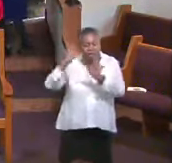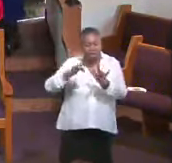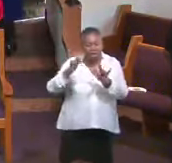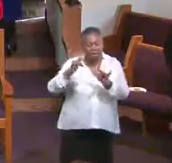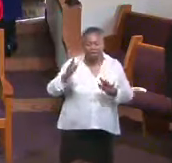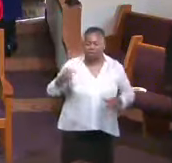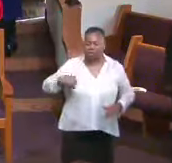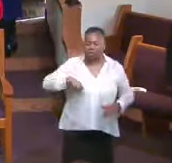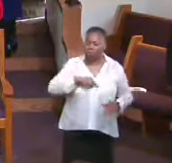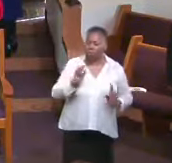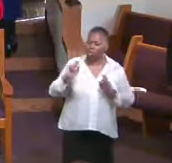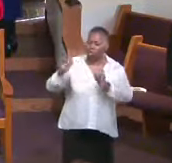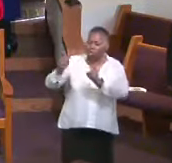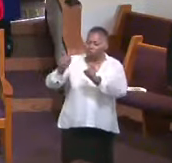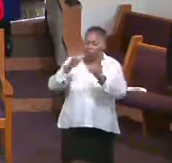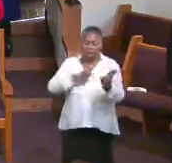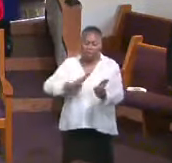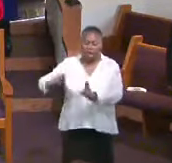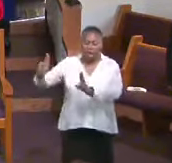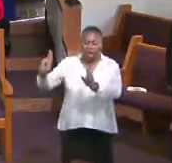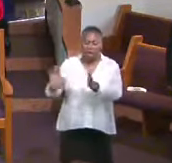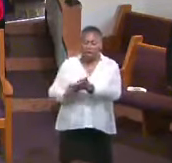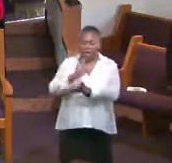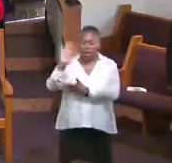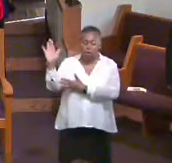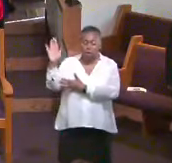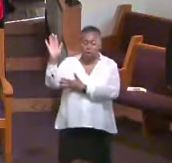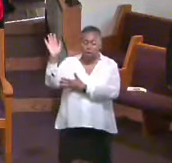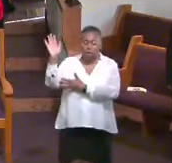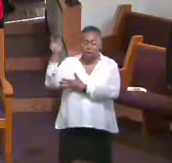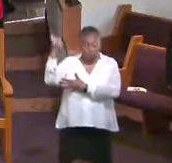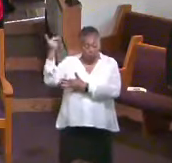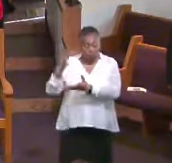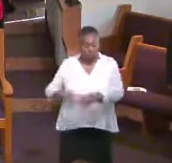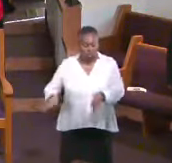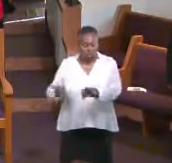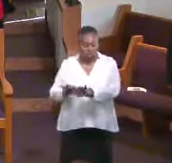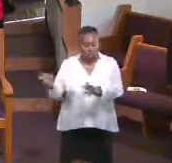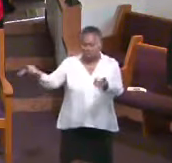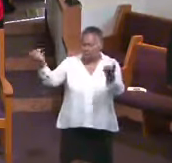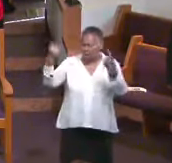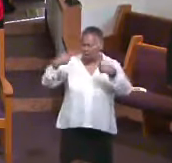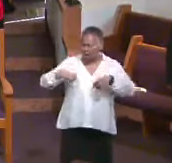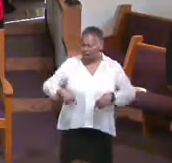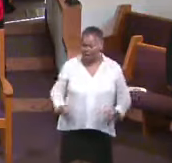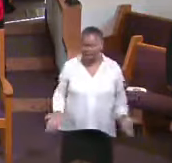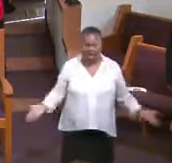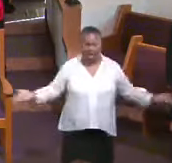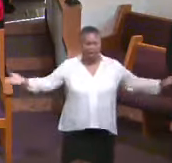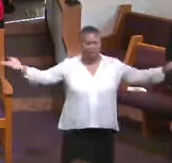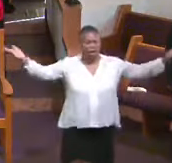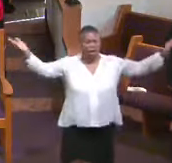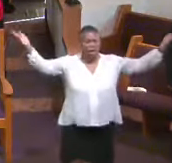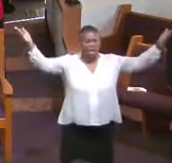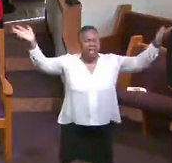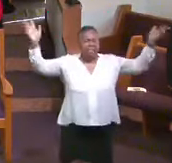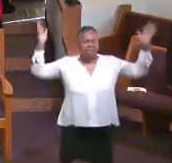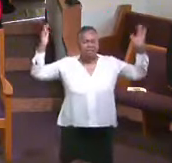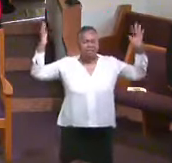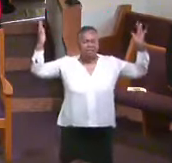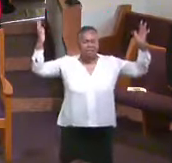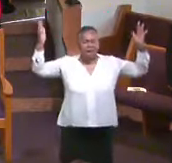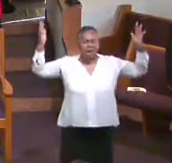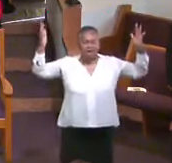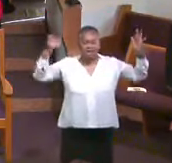you deserve because you are God and God alone. So, Father God, we just come right now lifting our hands in praise to you because we know that